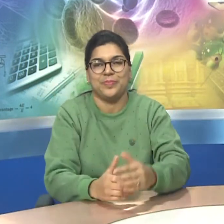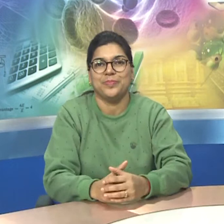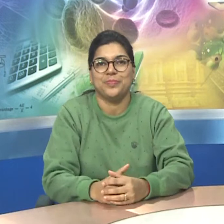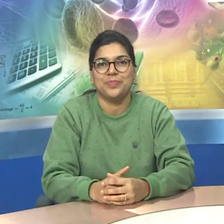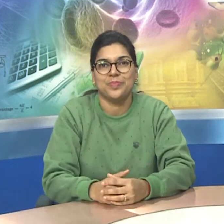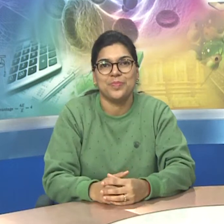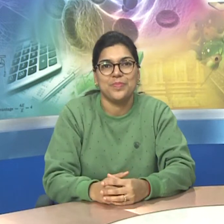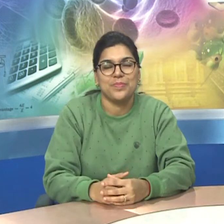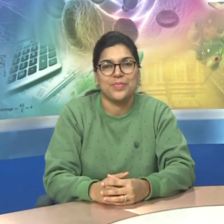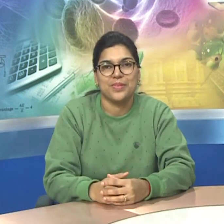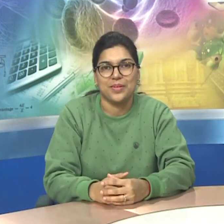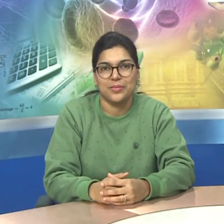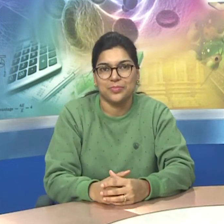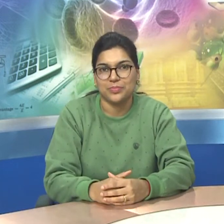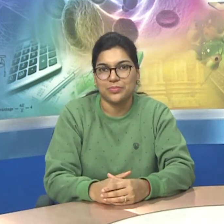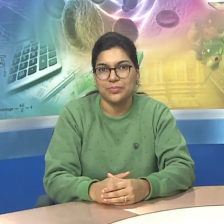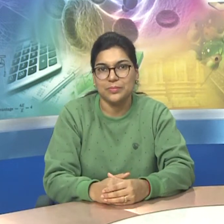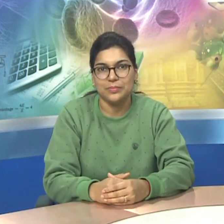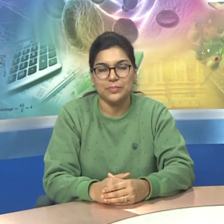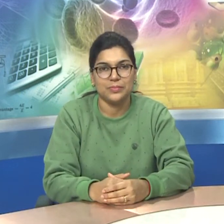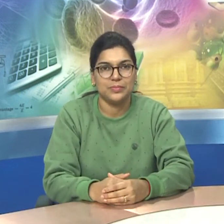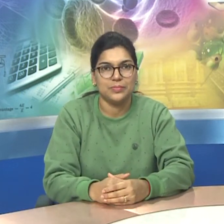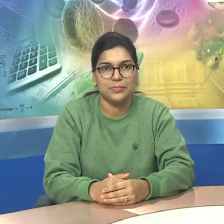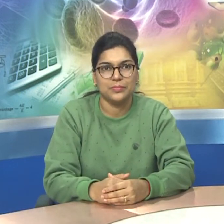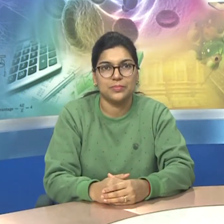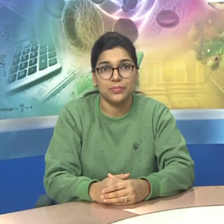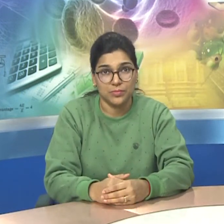So now let us see an example how to use this.